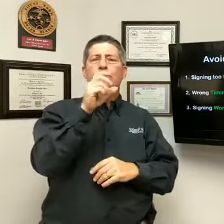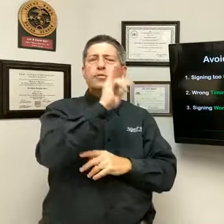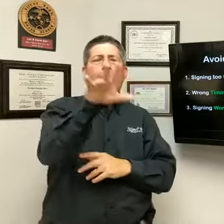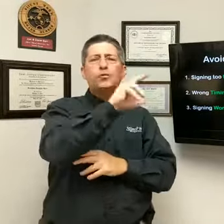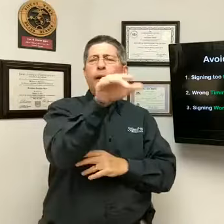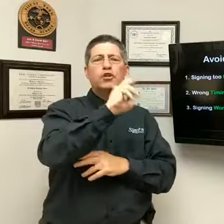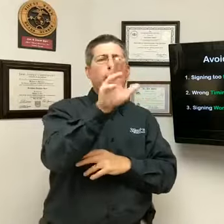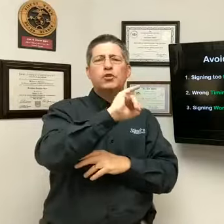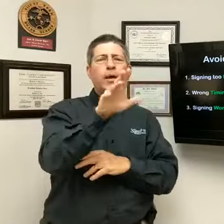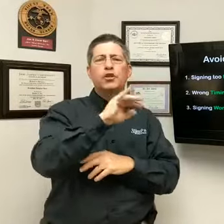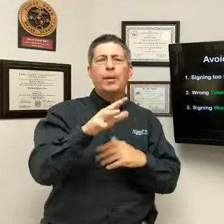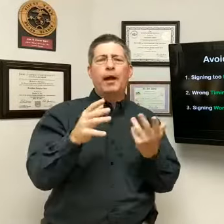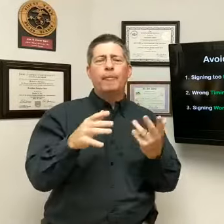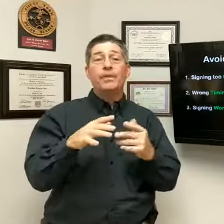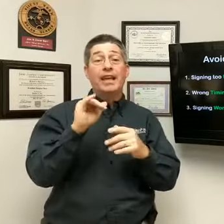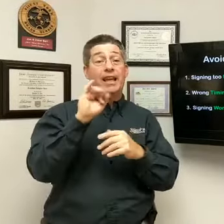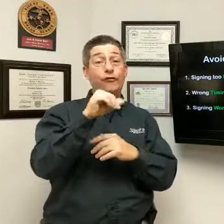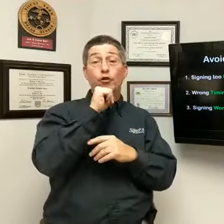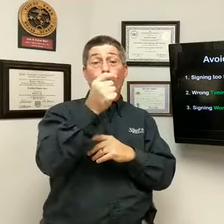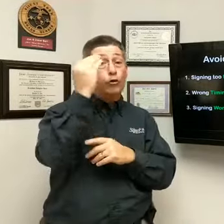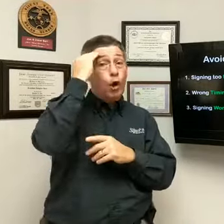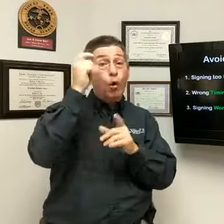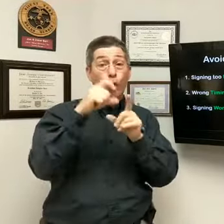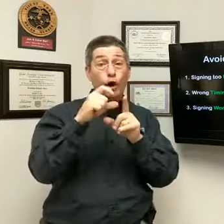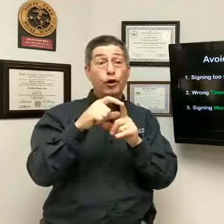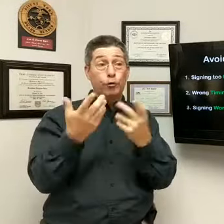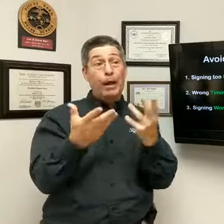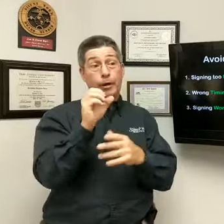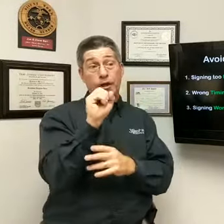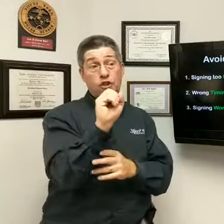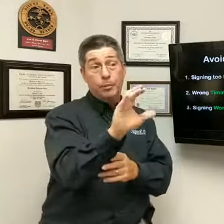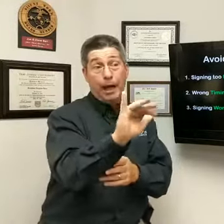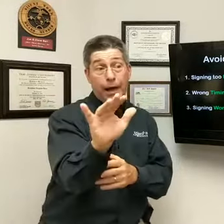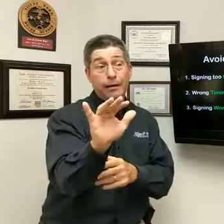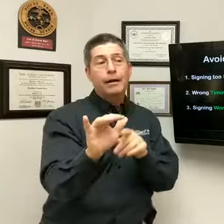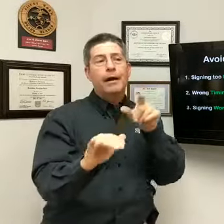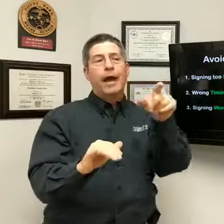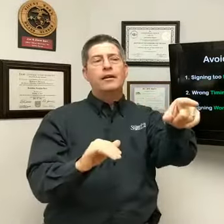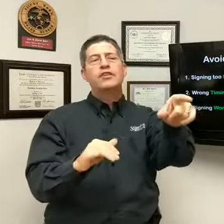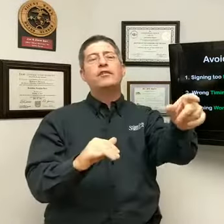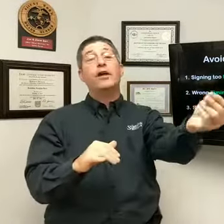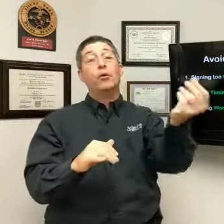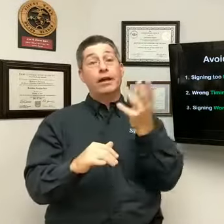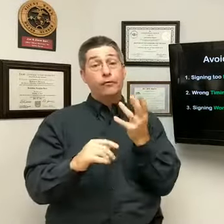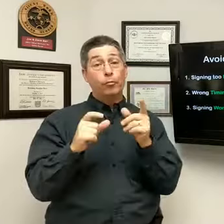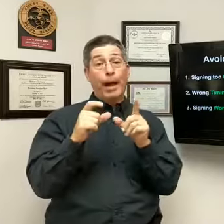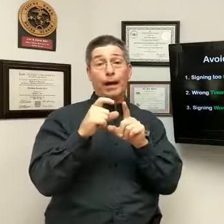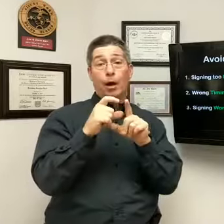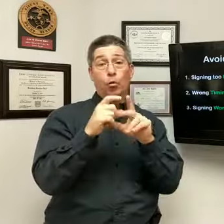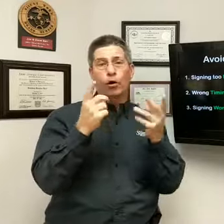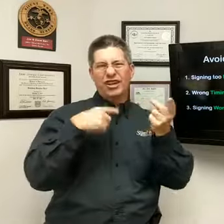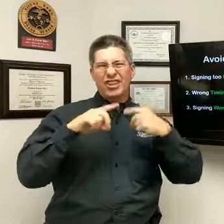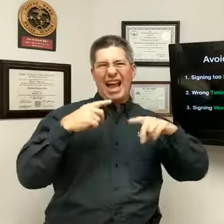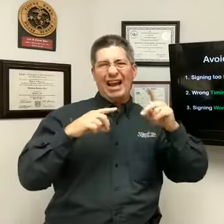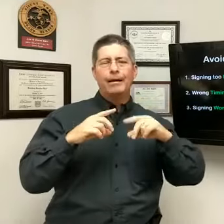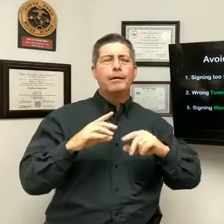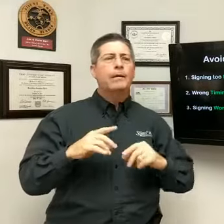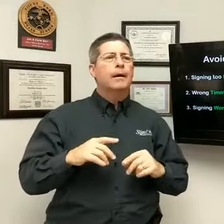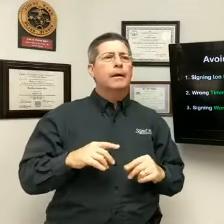spell. If you don't know a word, you maybe can spell it and see if they will give you back a word, a sign.